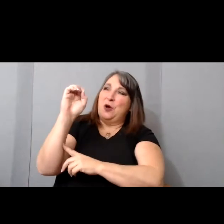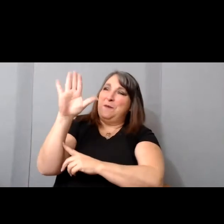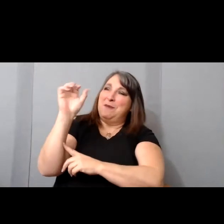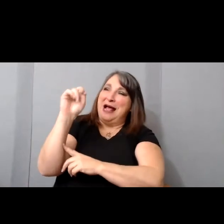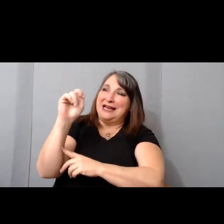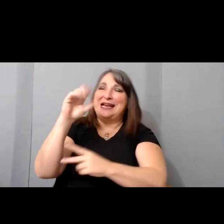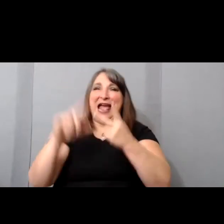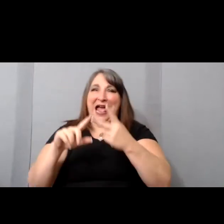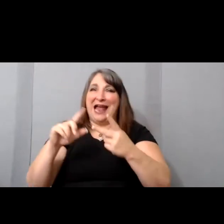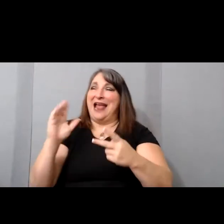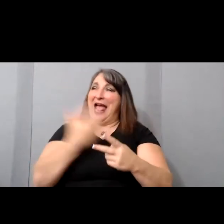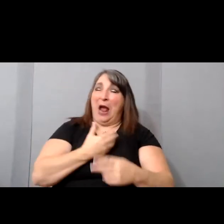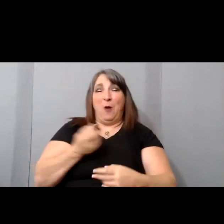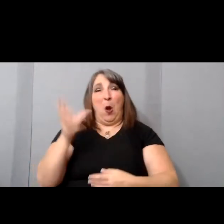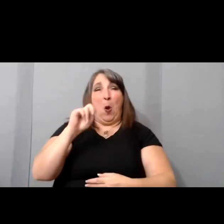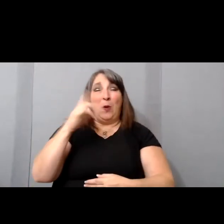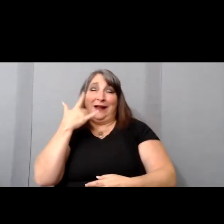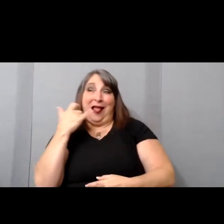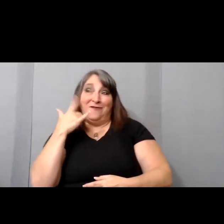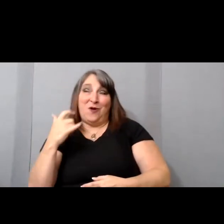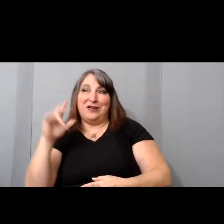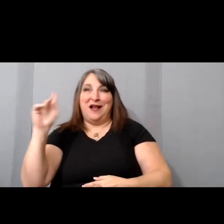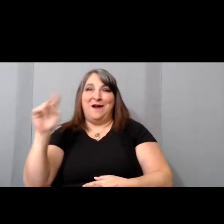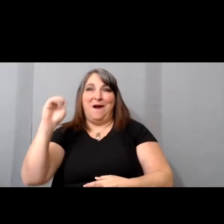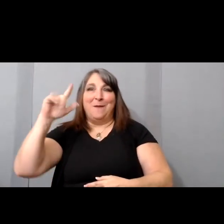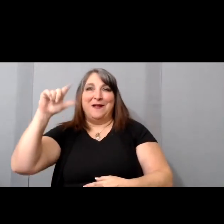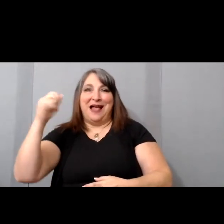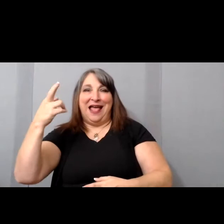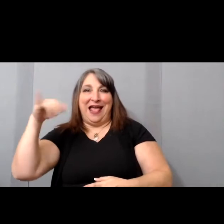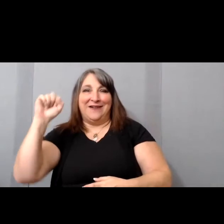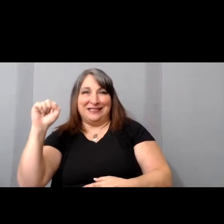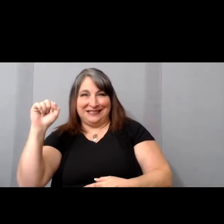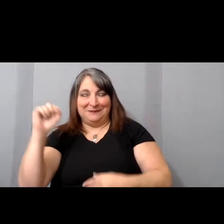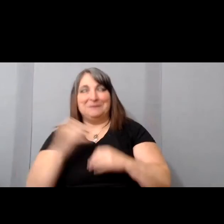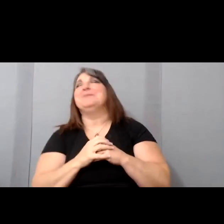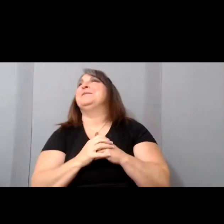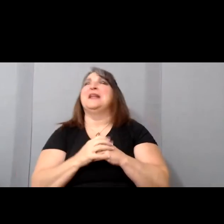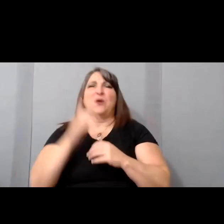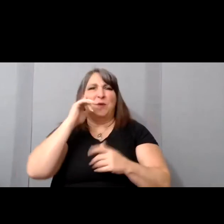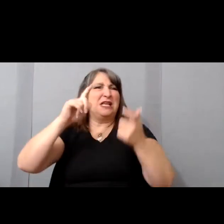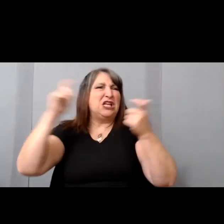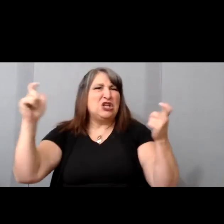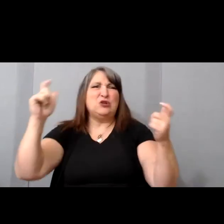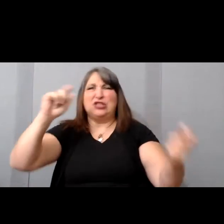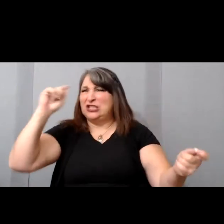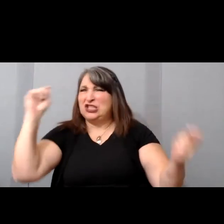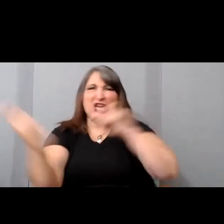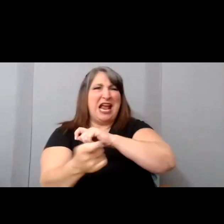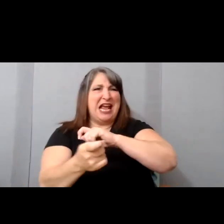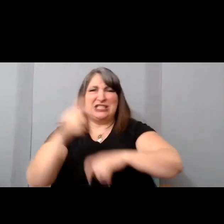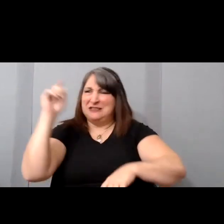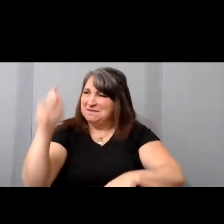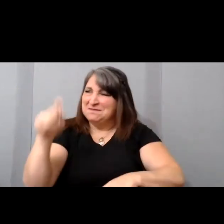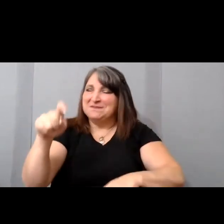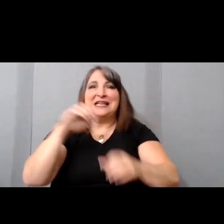President-elect Kamala Harris. It's going to be a huge, huge and necessary change in our national leadership.